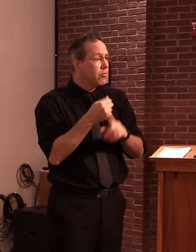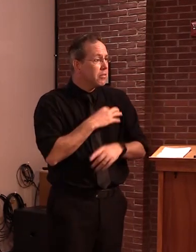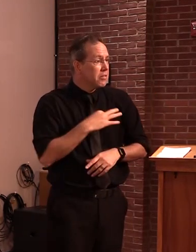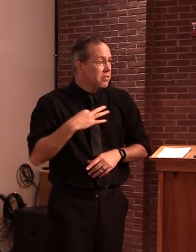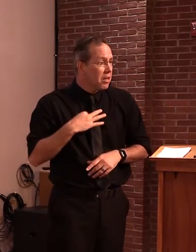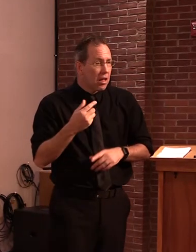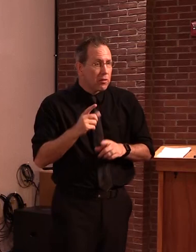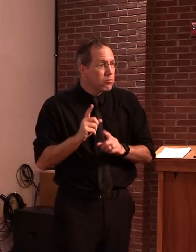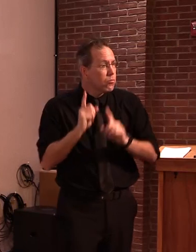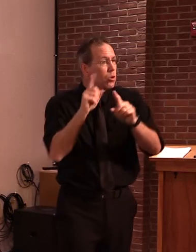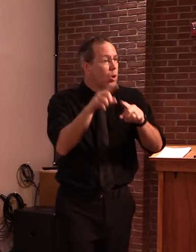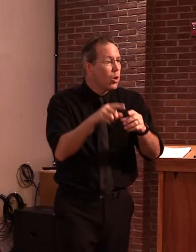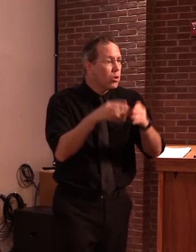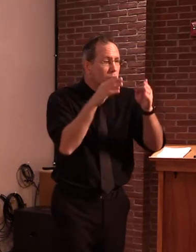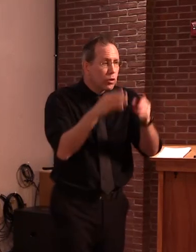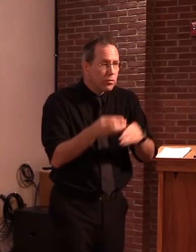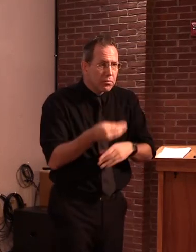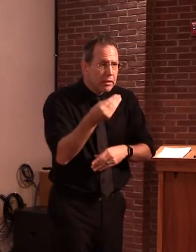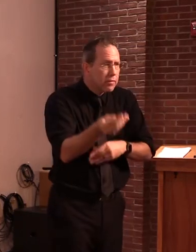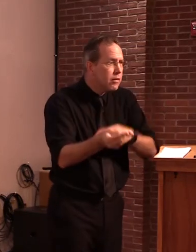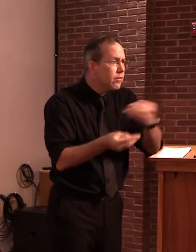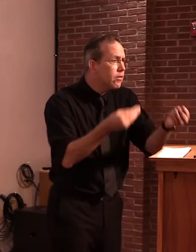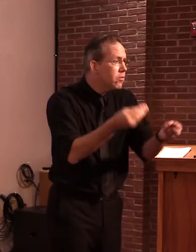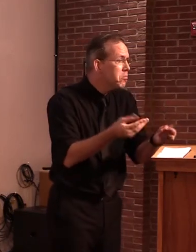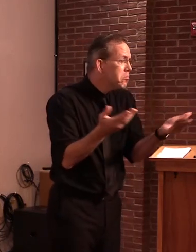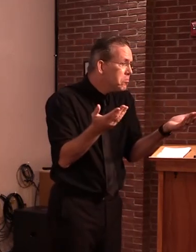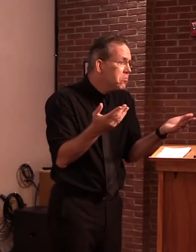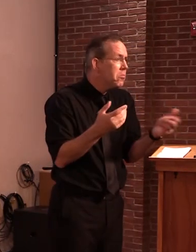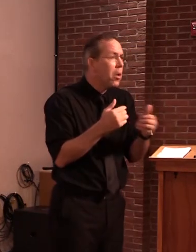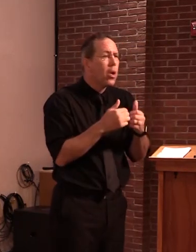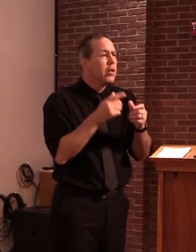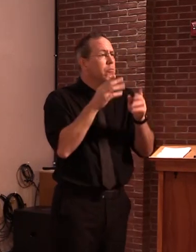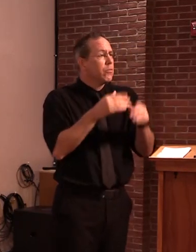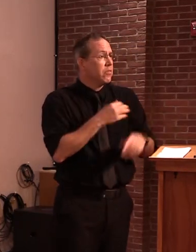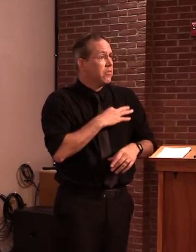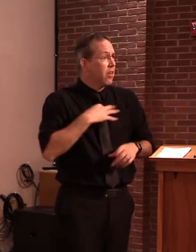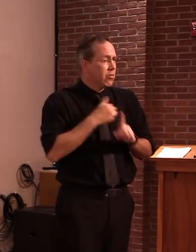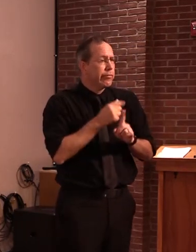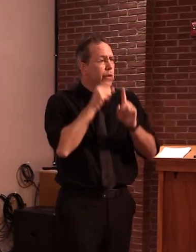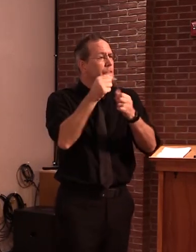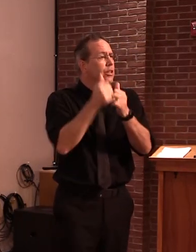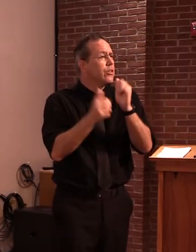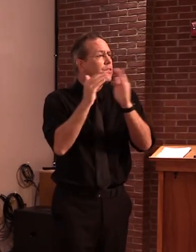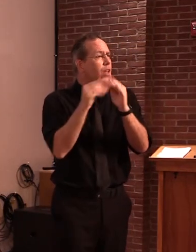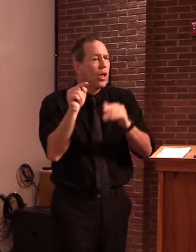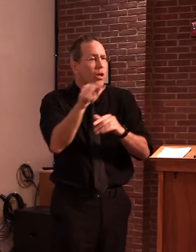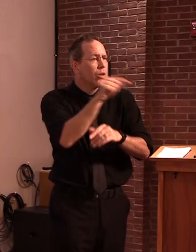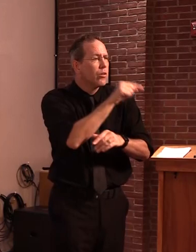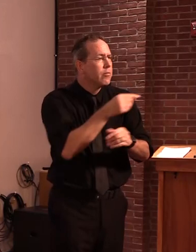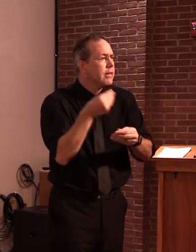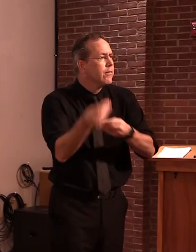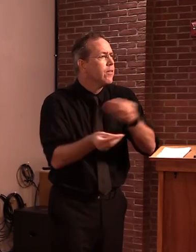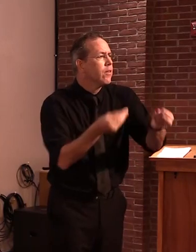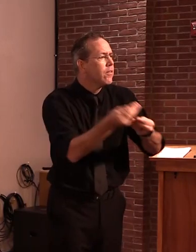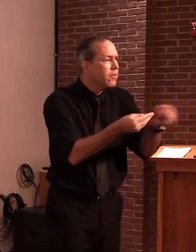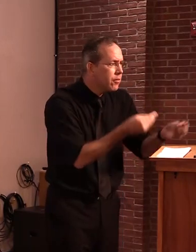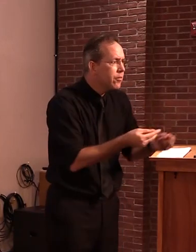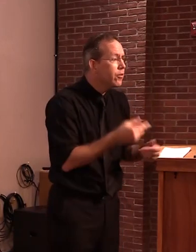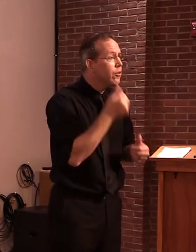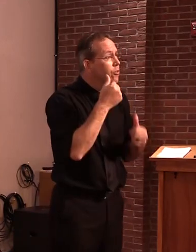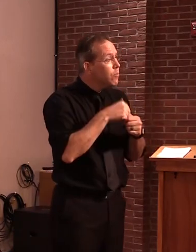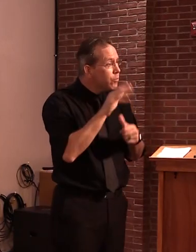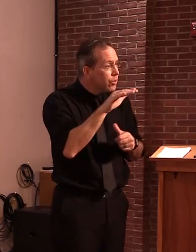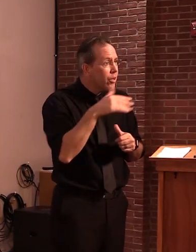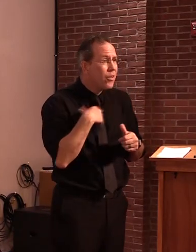communities how best to distribute them. And remember, we're asking the local communities if they want them. We're not